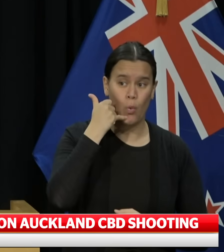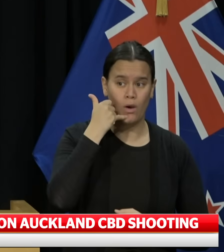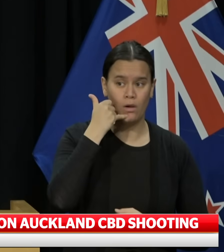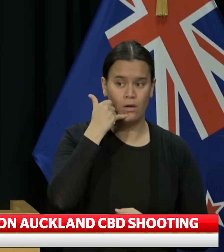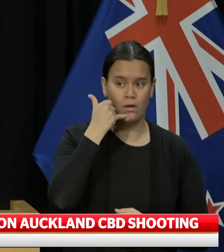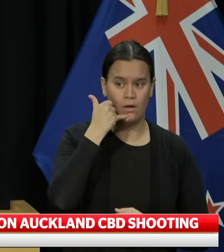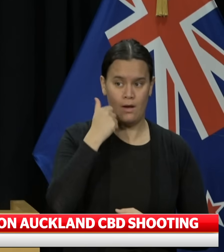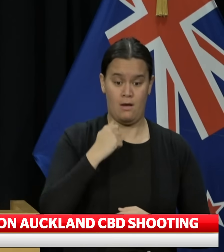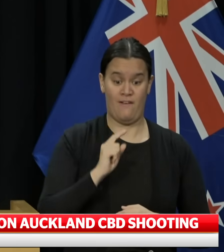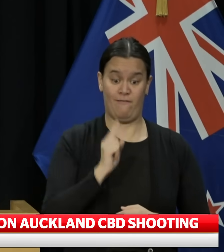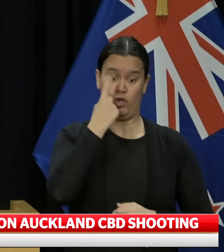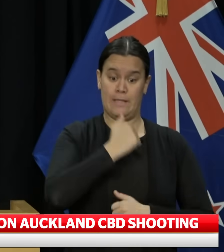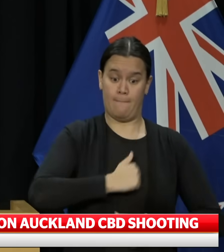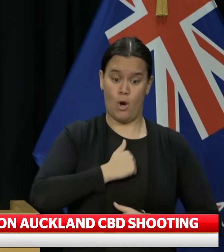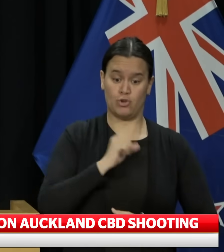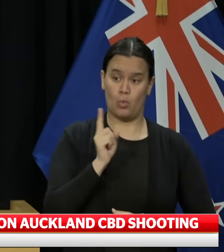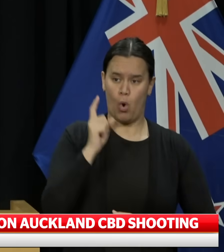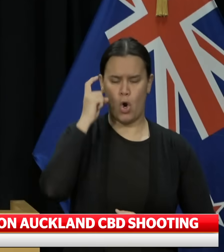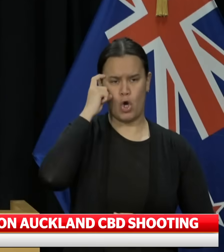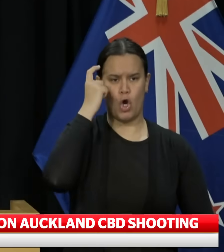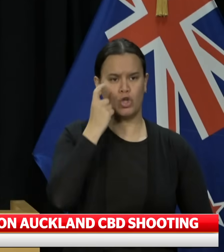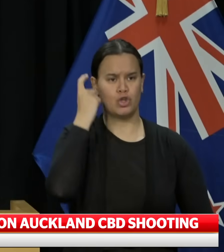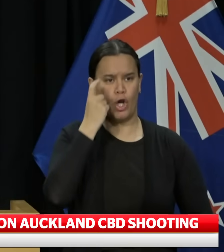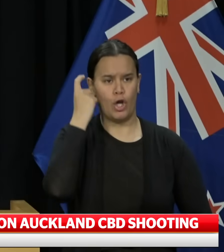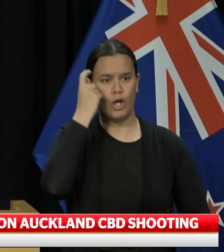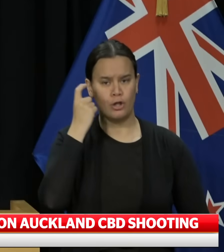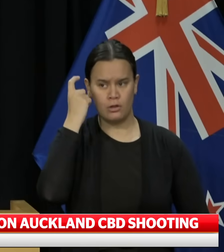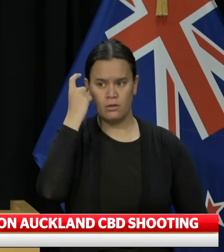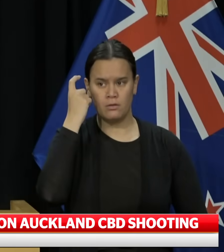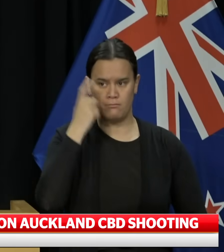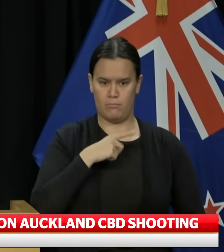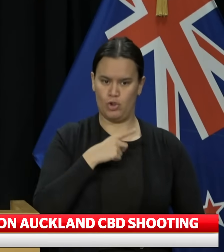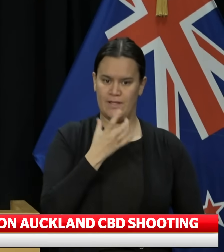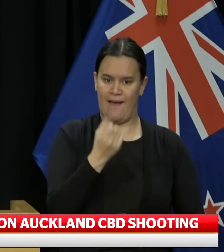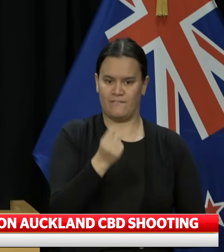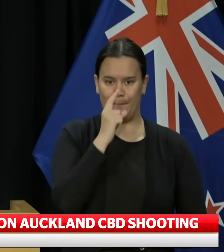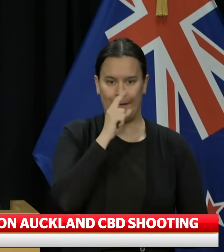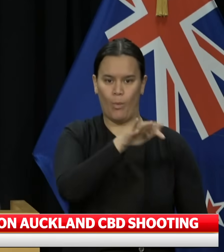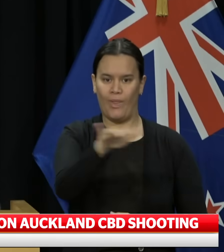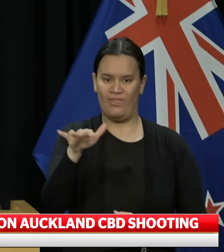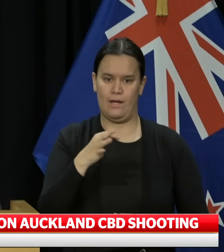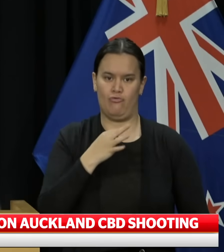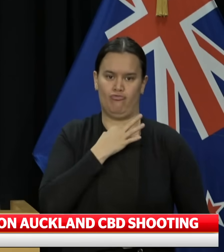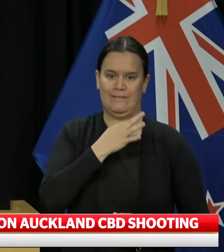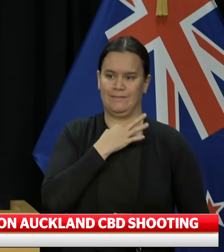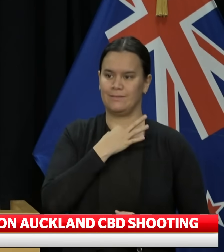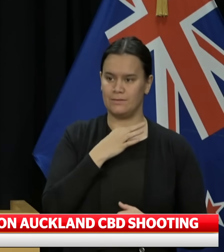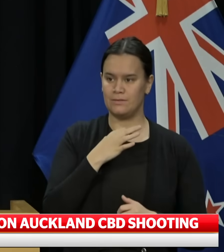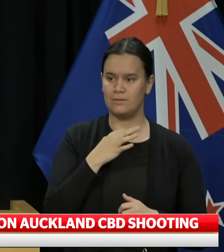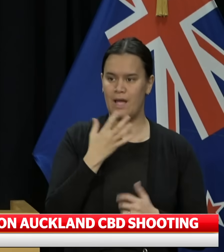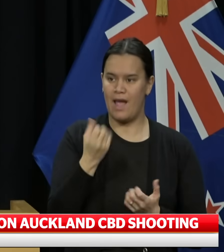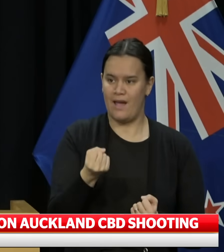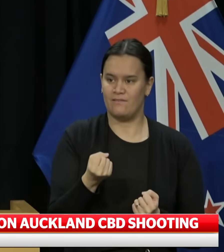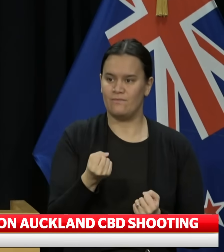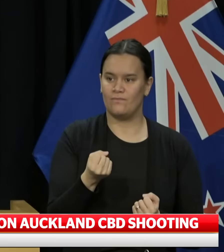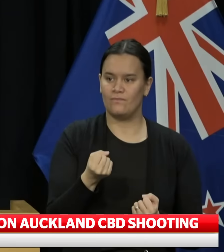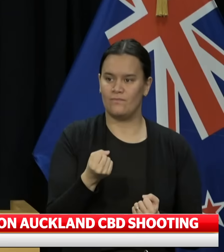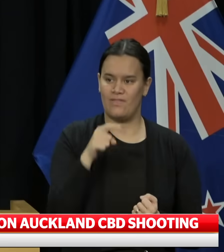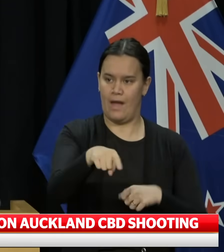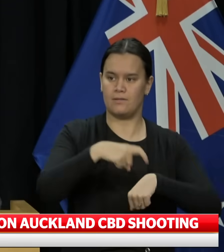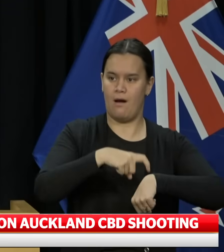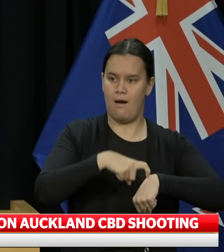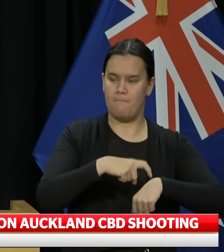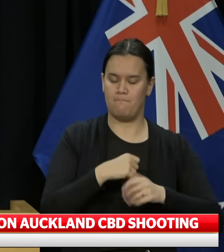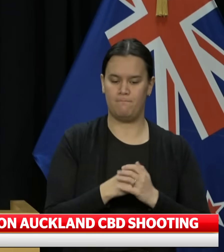concern for anybody who was at risk. I know from my from my work with them as Minister